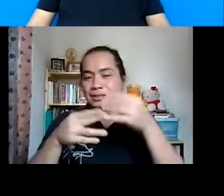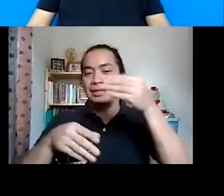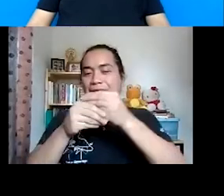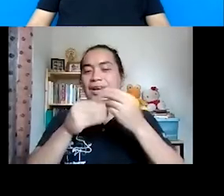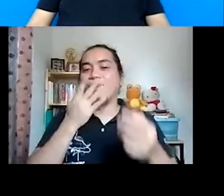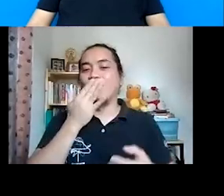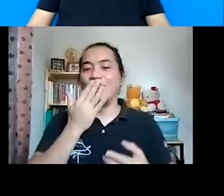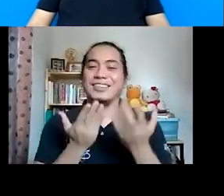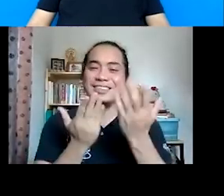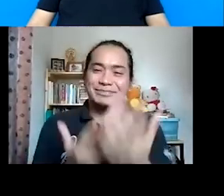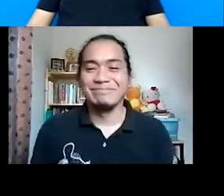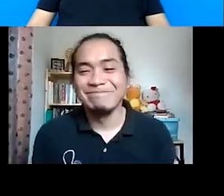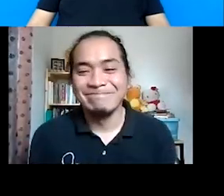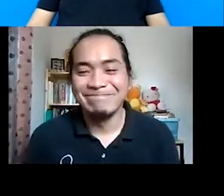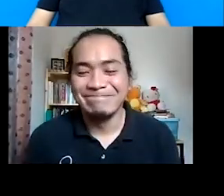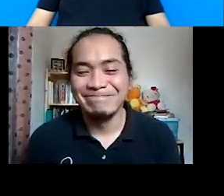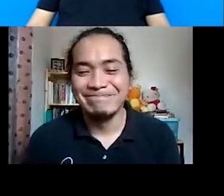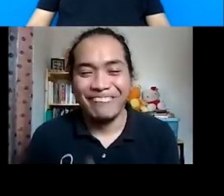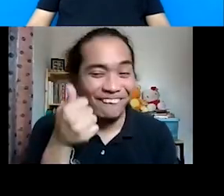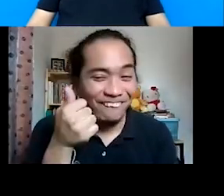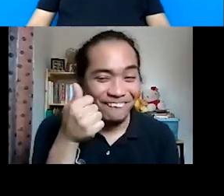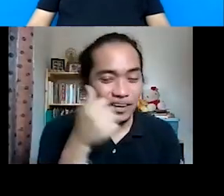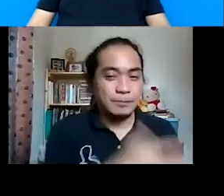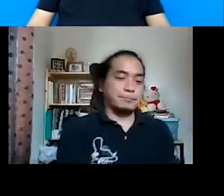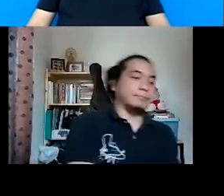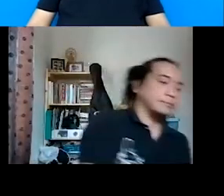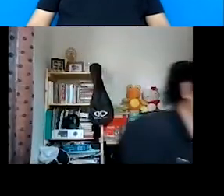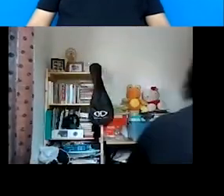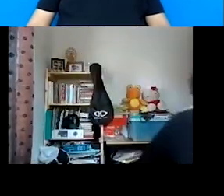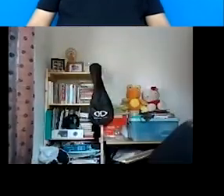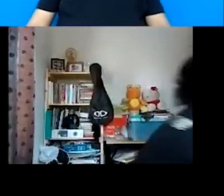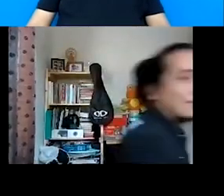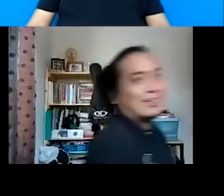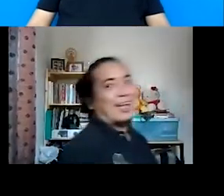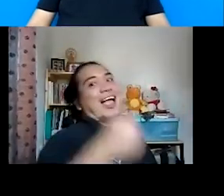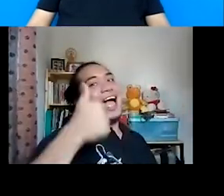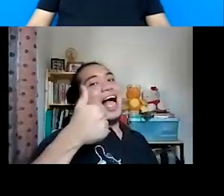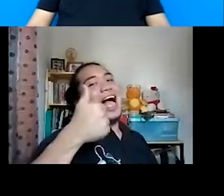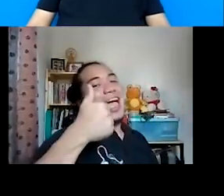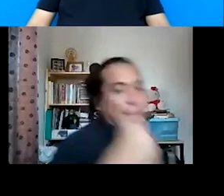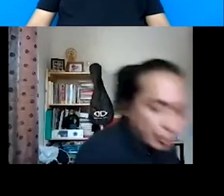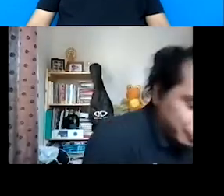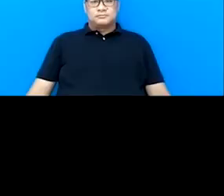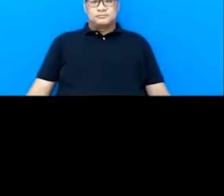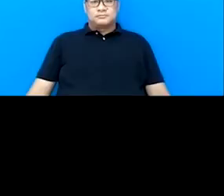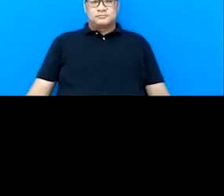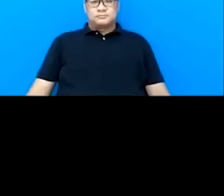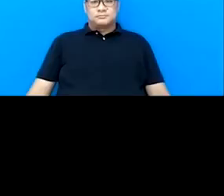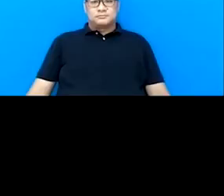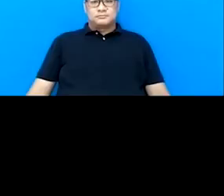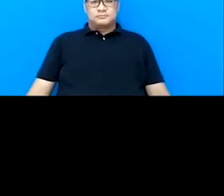previous lesson. So who wants to, well, I want to add colors, so is that okay with